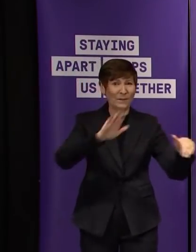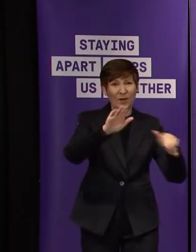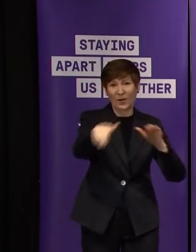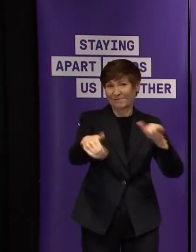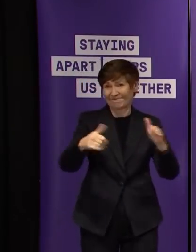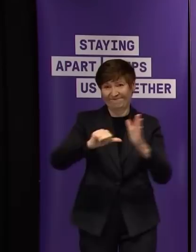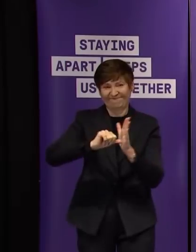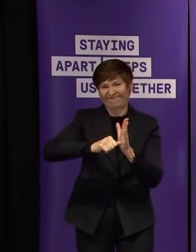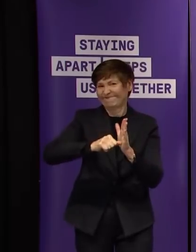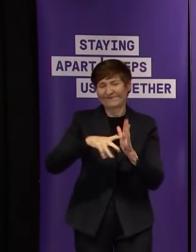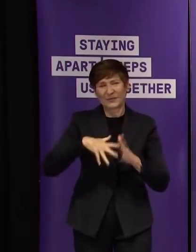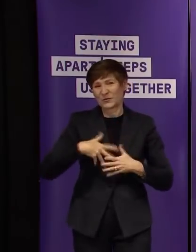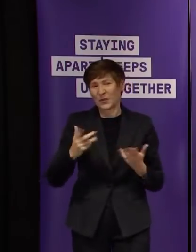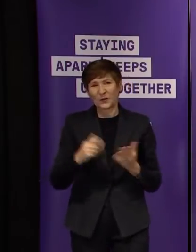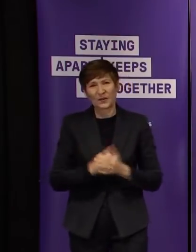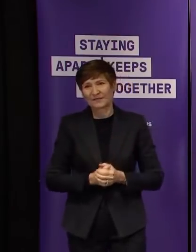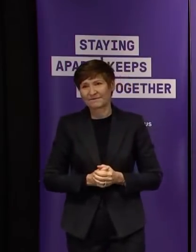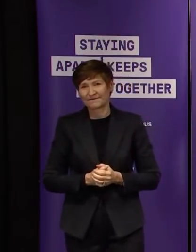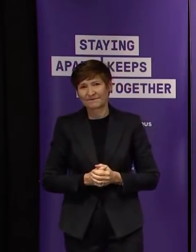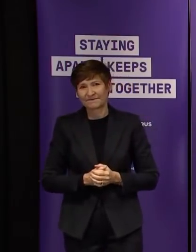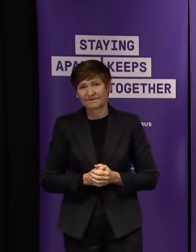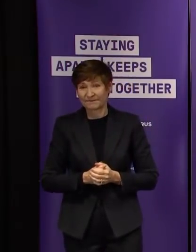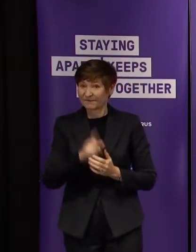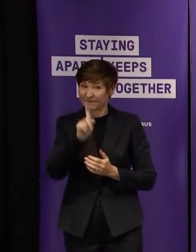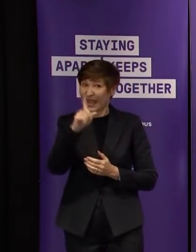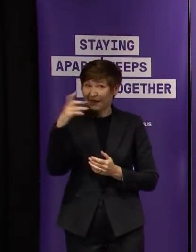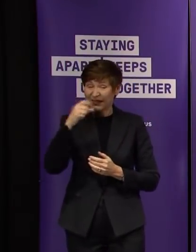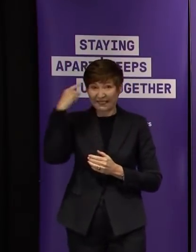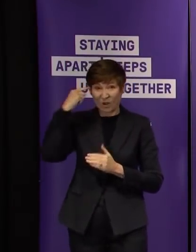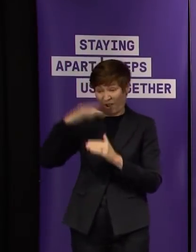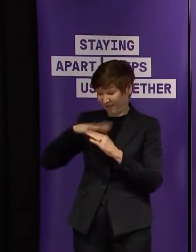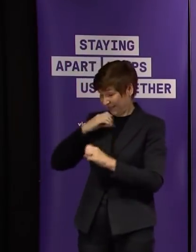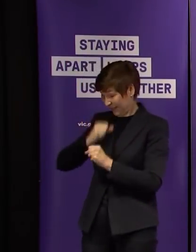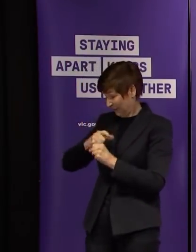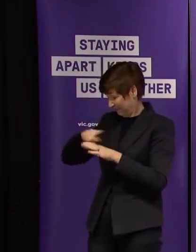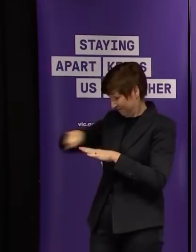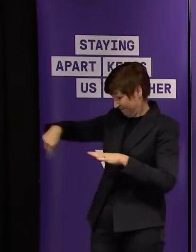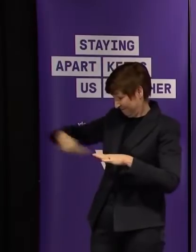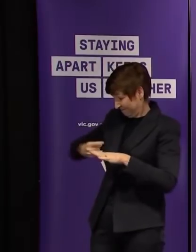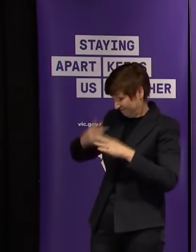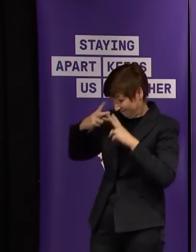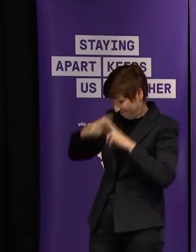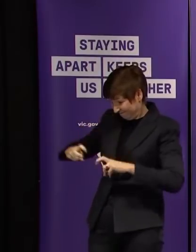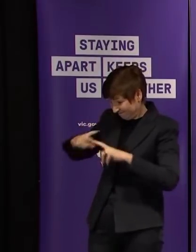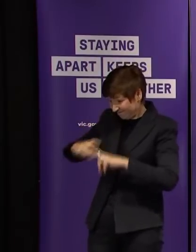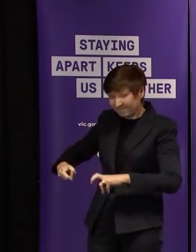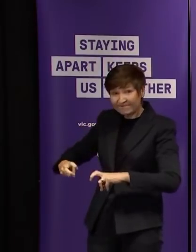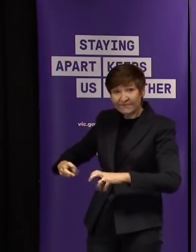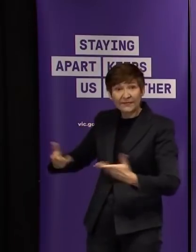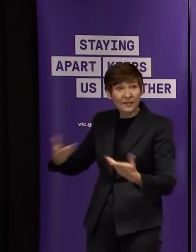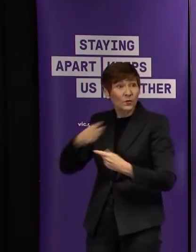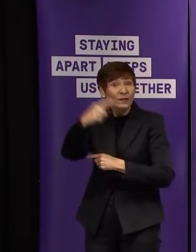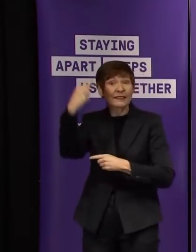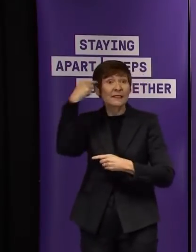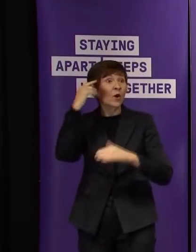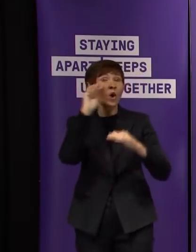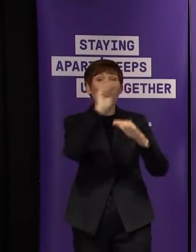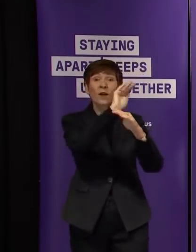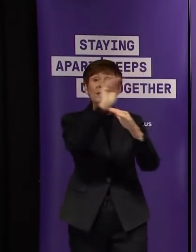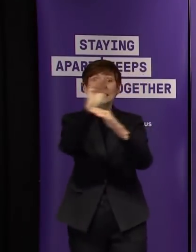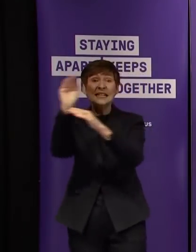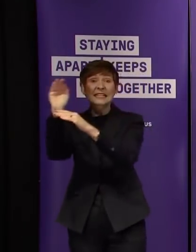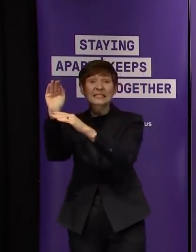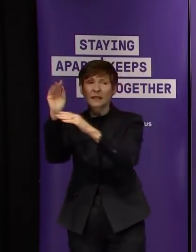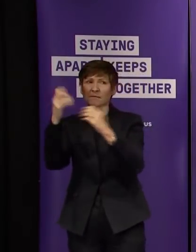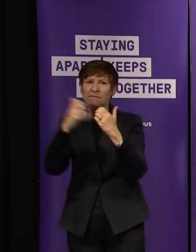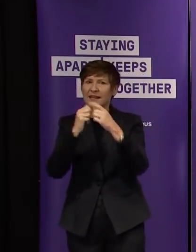will work if you've got the whole thing out of control, and it's why many countries around the world essentially stop contact